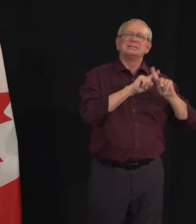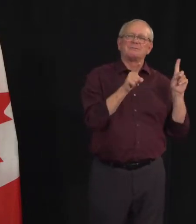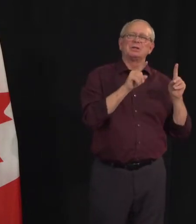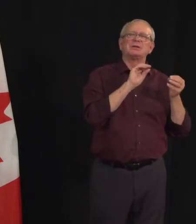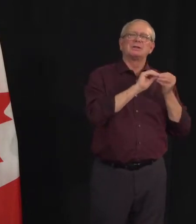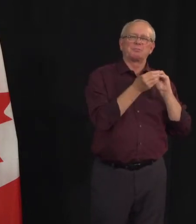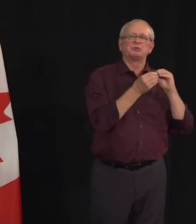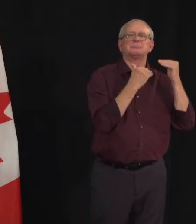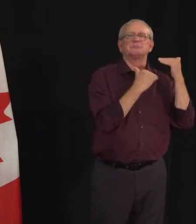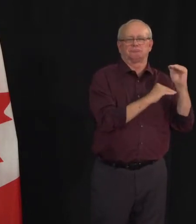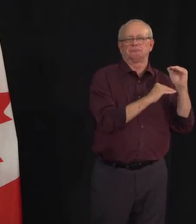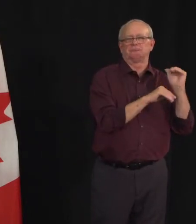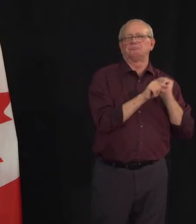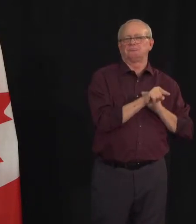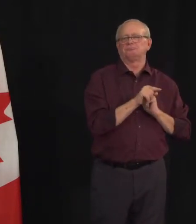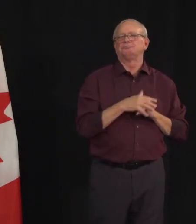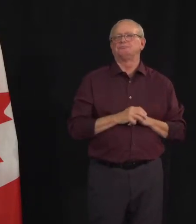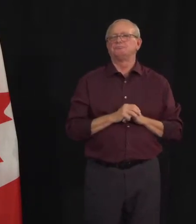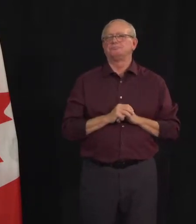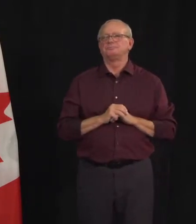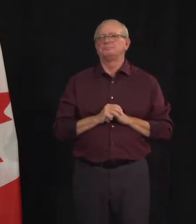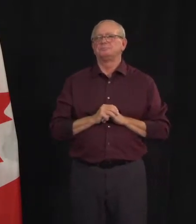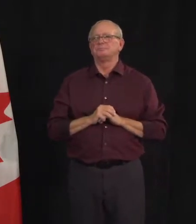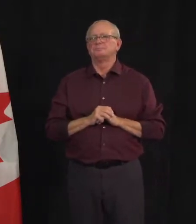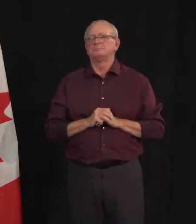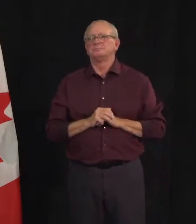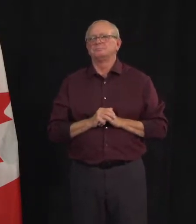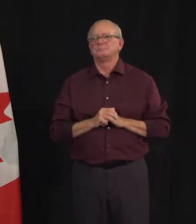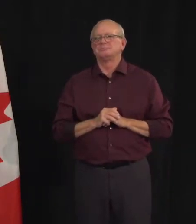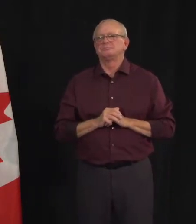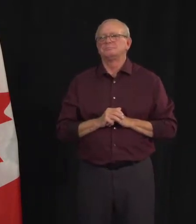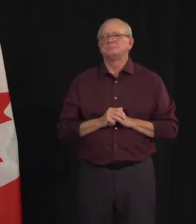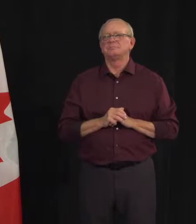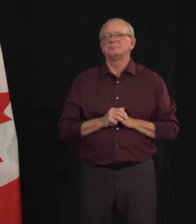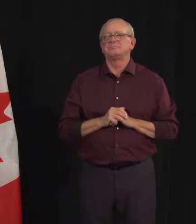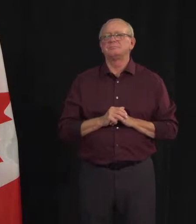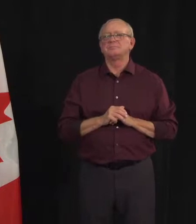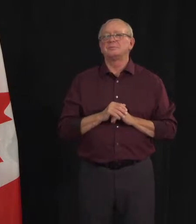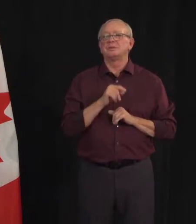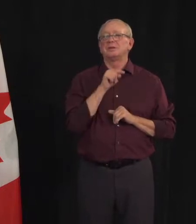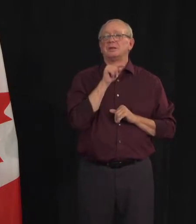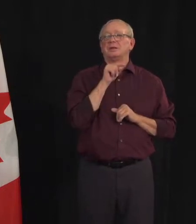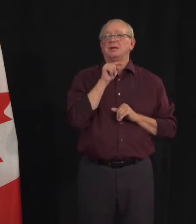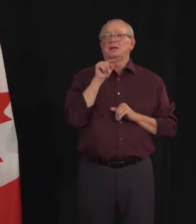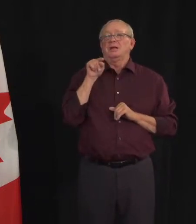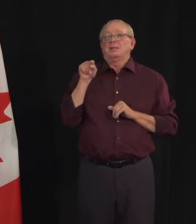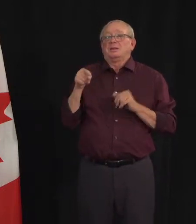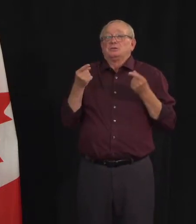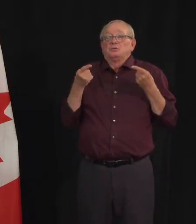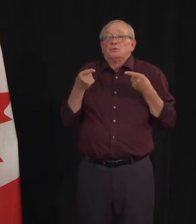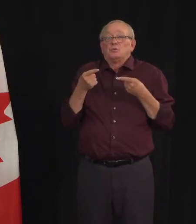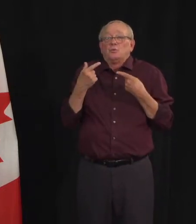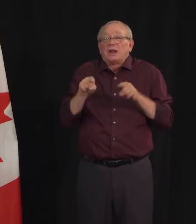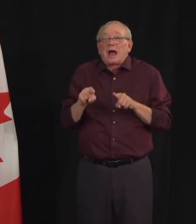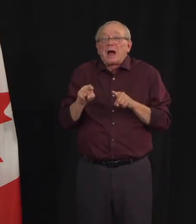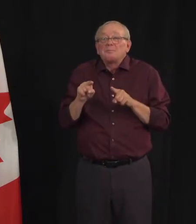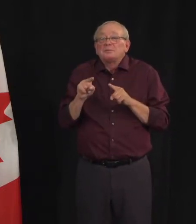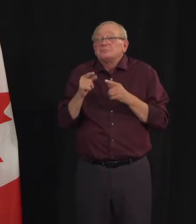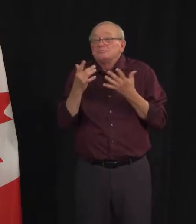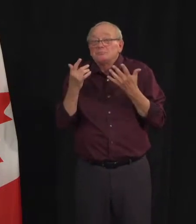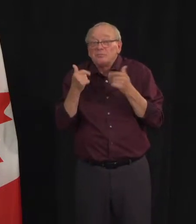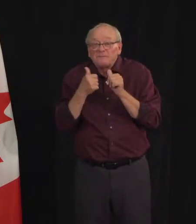that's something that my colleagues at Alberta Health Services would likely have. I haven't seen the details of the protocols that were being followed, but I